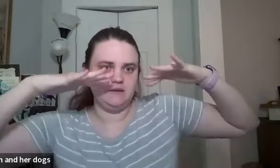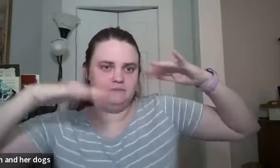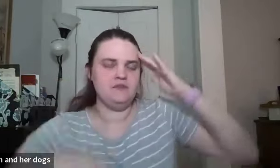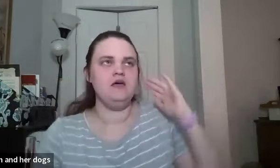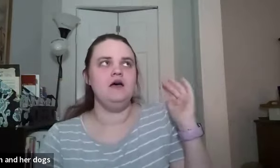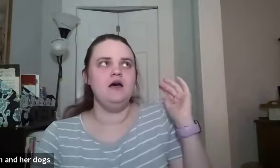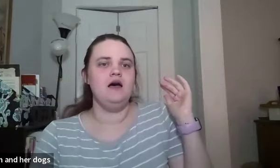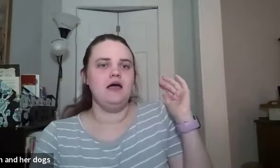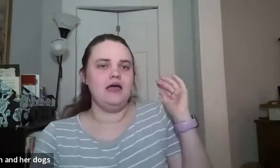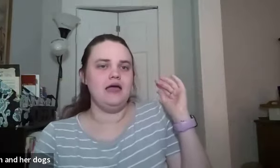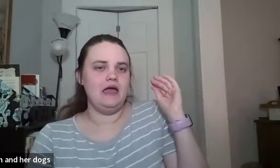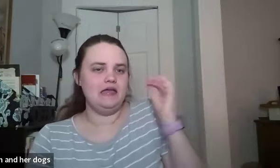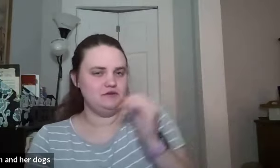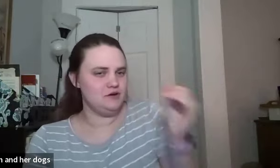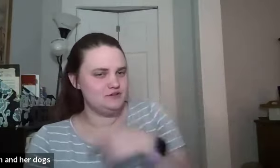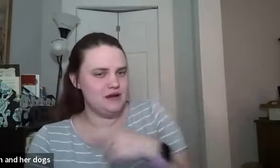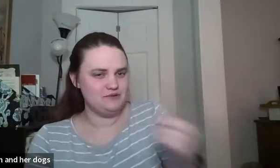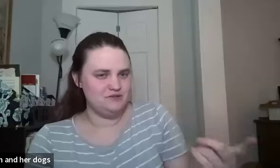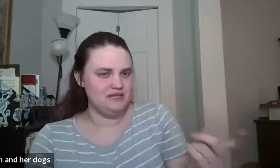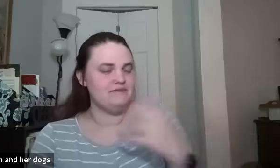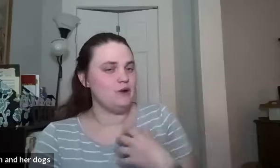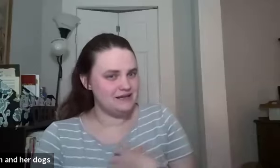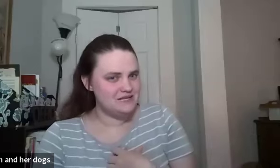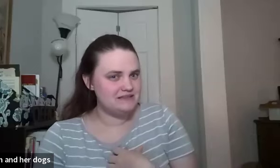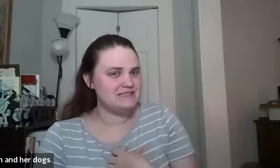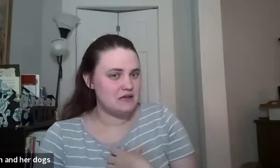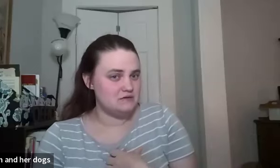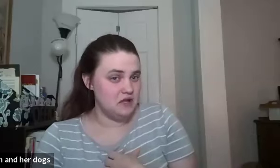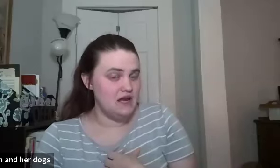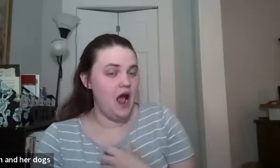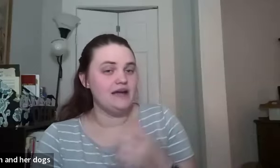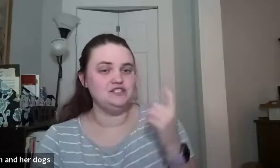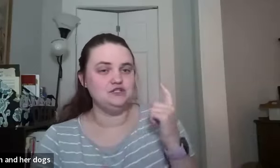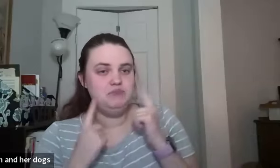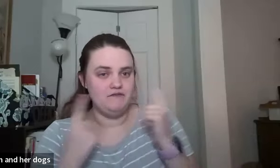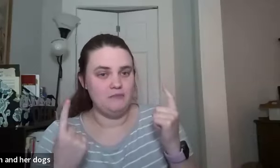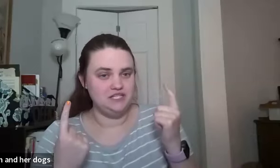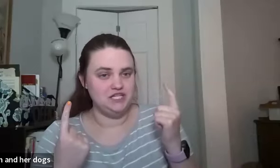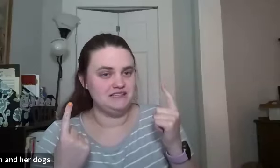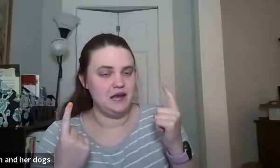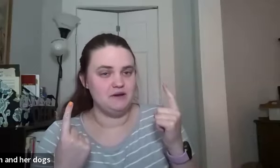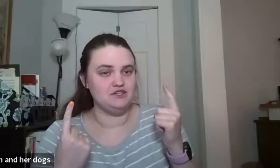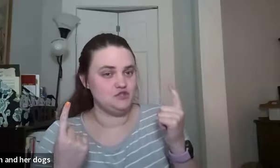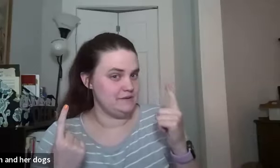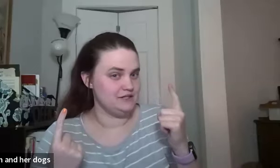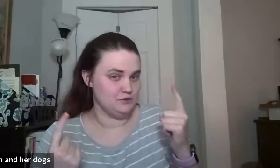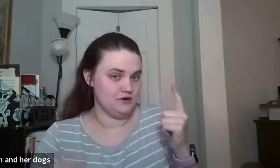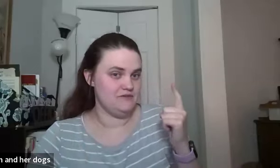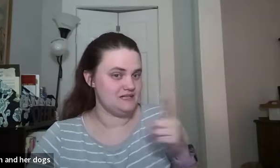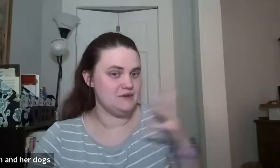flood. If you notice when I was doing it, when I typically sign a flood, I do puff out my cheeks like I'm about to go swimming underwater. That's my